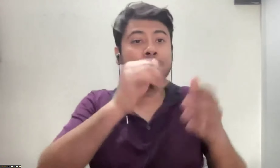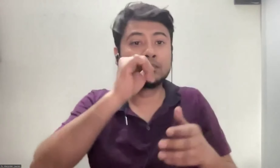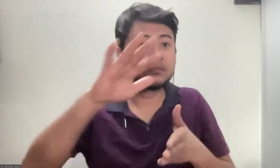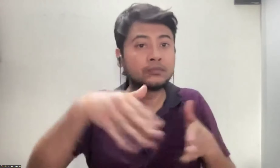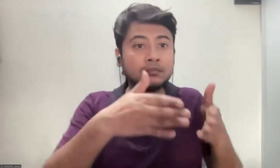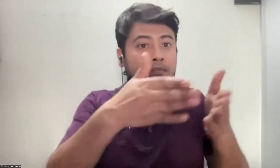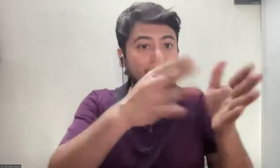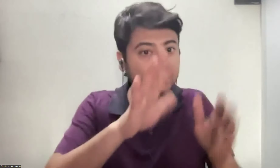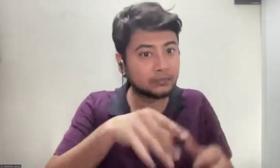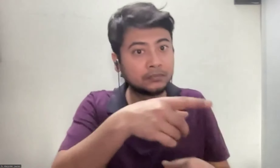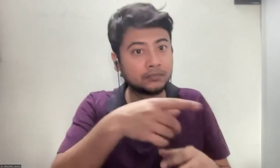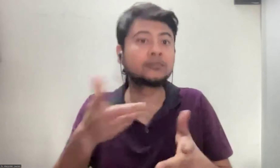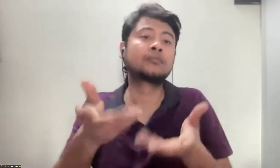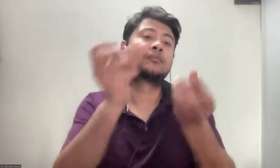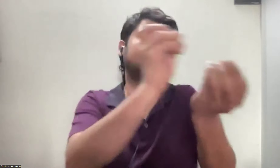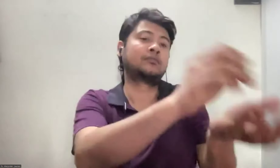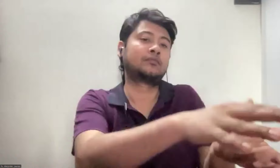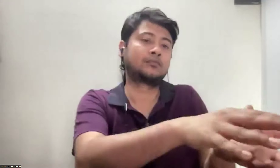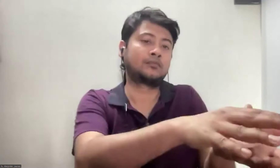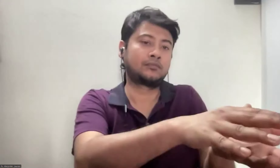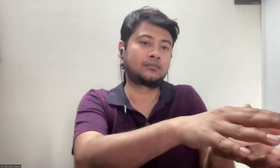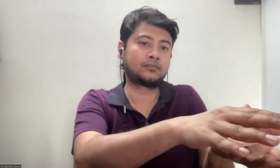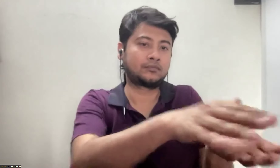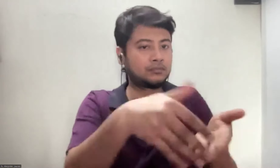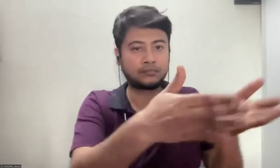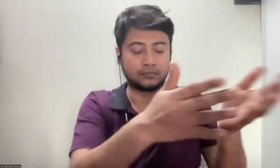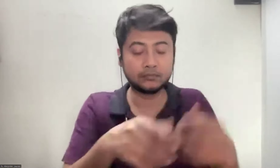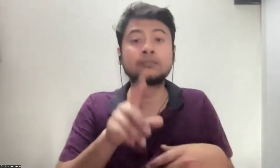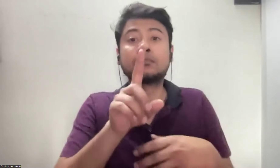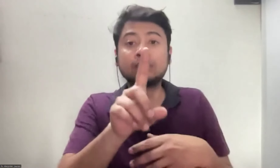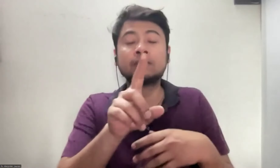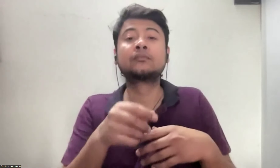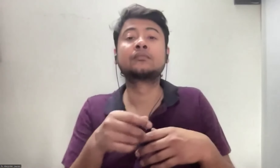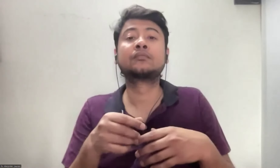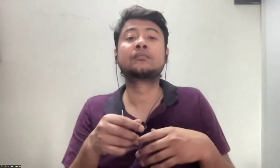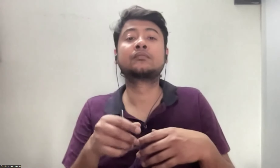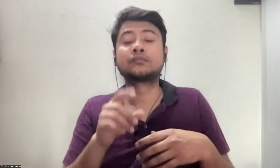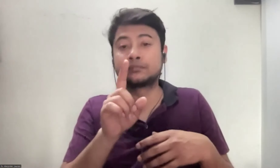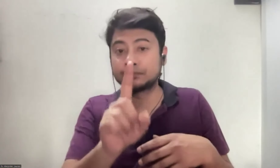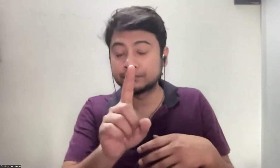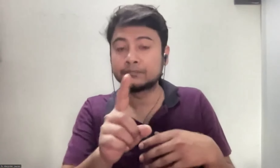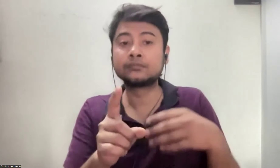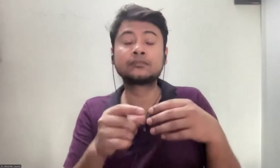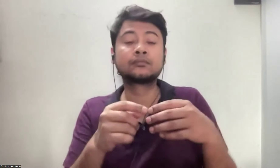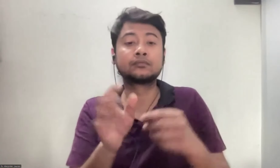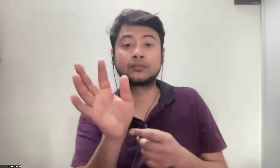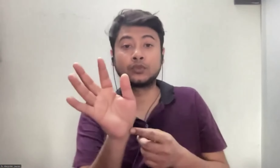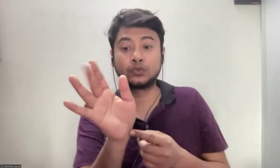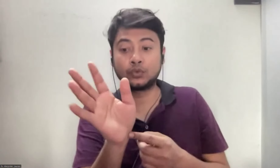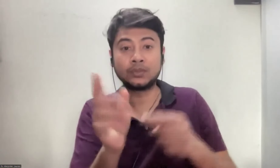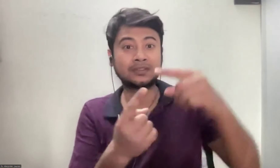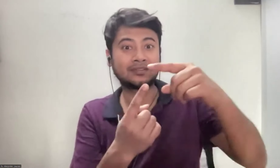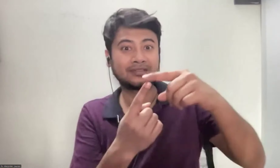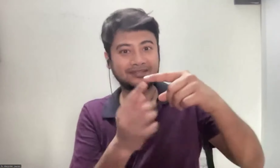Ah, of course, the seeds which come on the top, which you call manjari, they can be plugged and they can be used for making more Tulsi